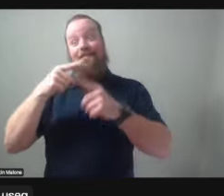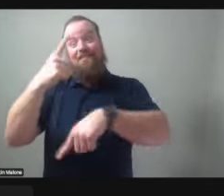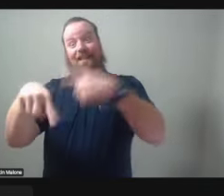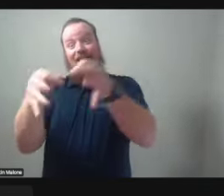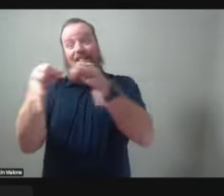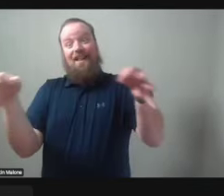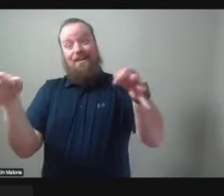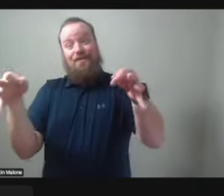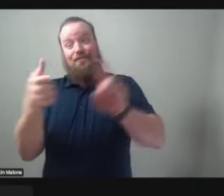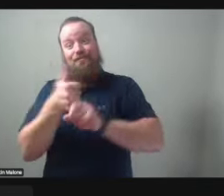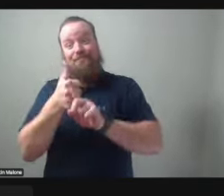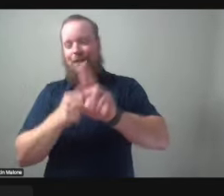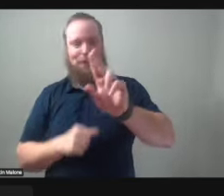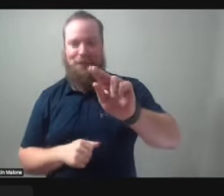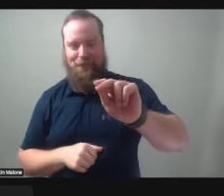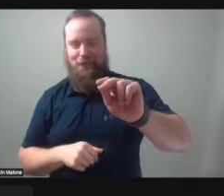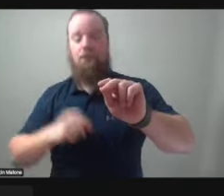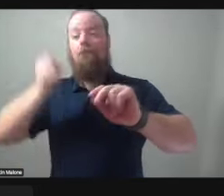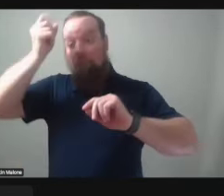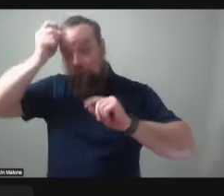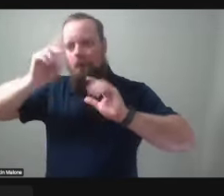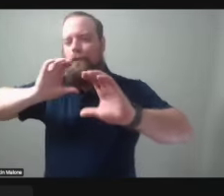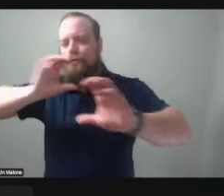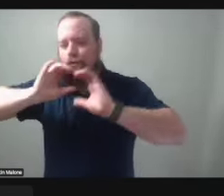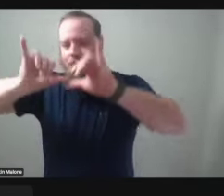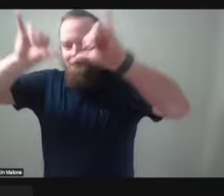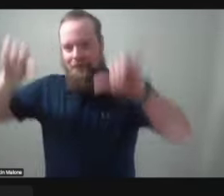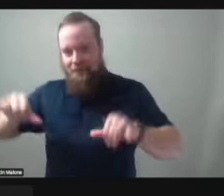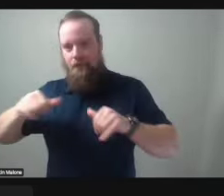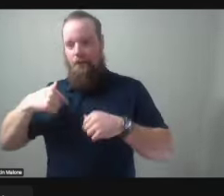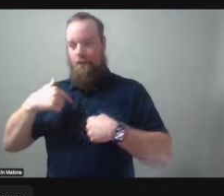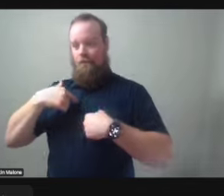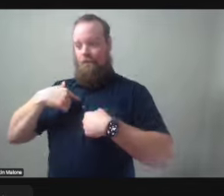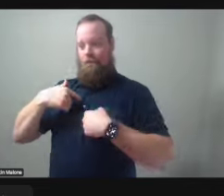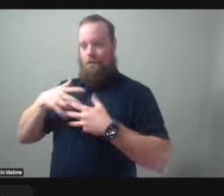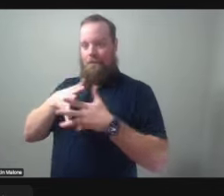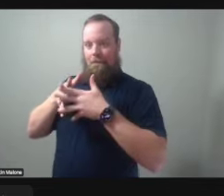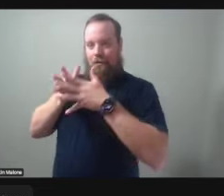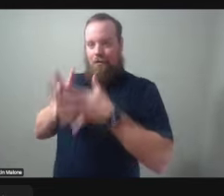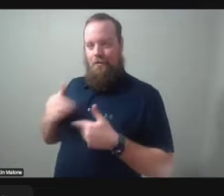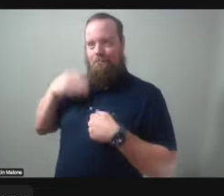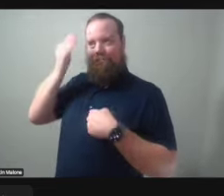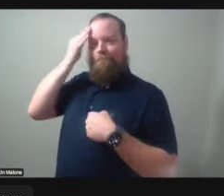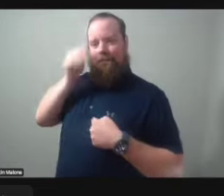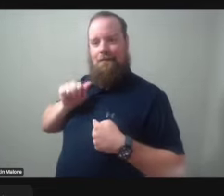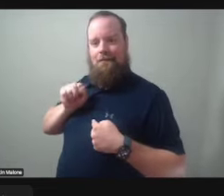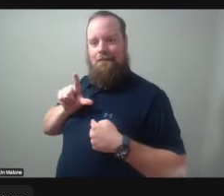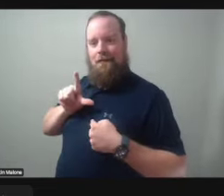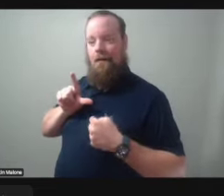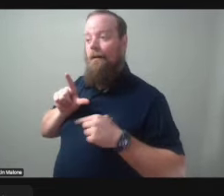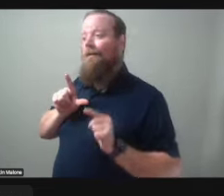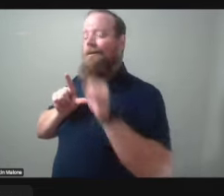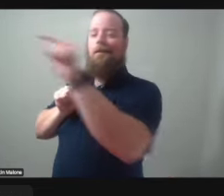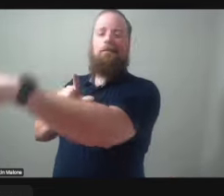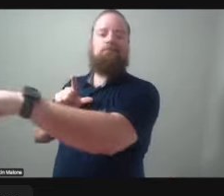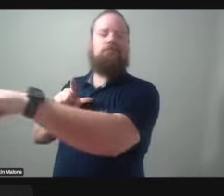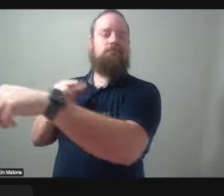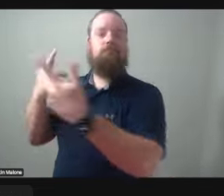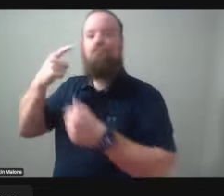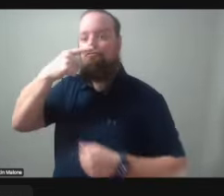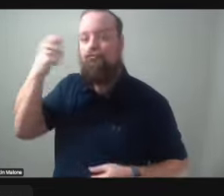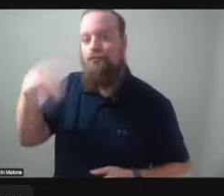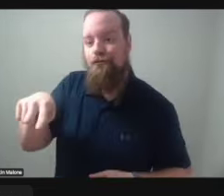PTASL, and then there's a gestural international sign language. But that's not a real sign. International sign language